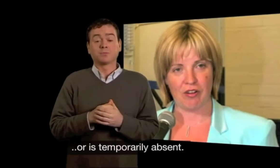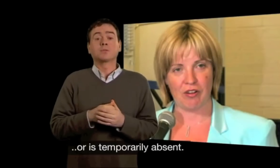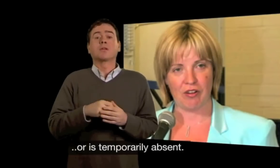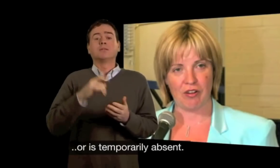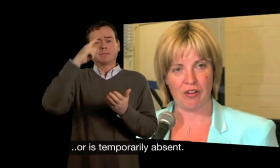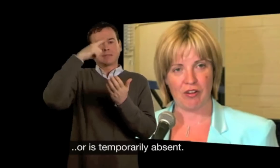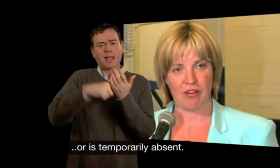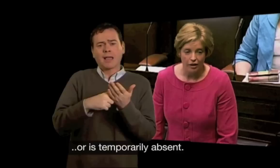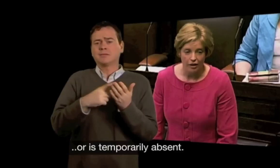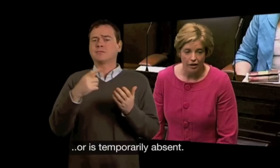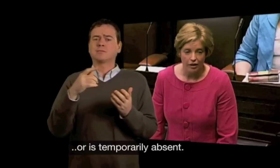or is temporarily absent.